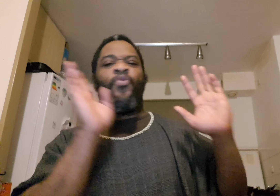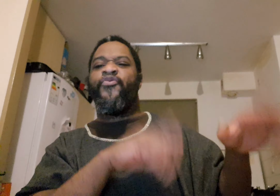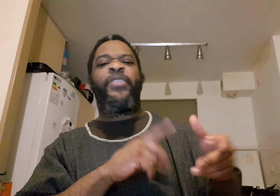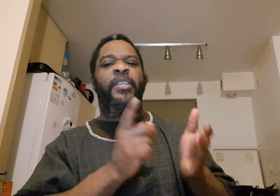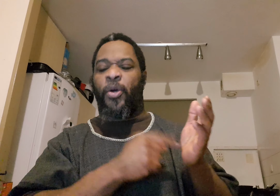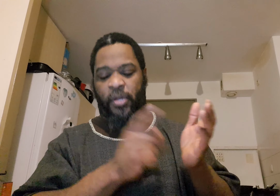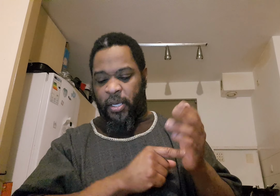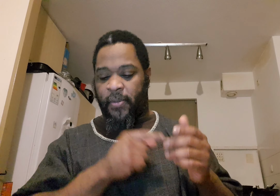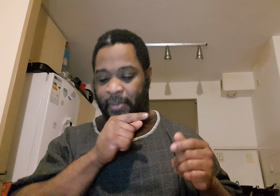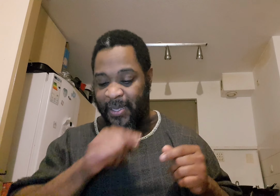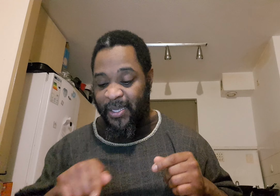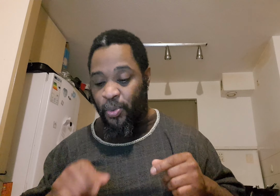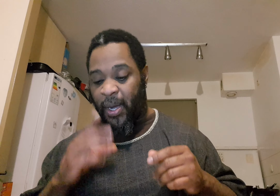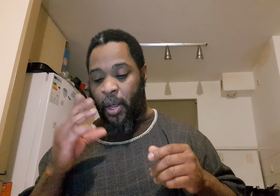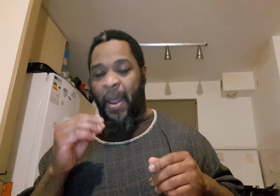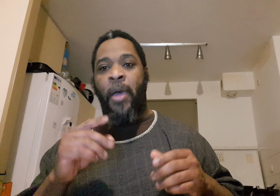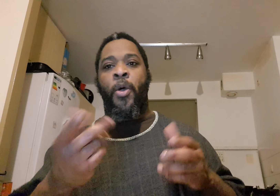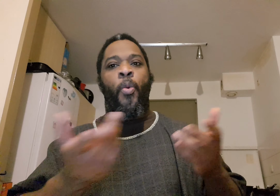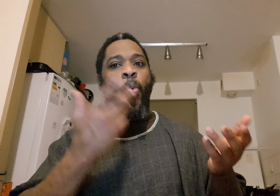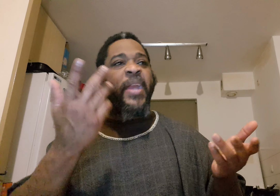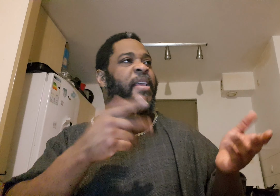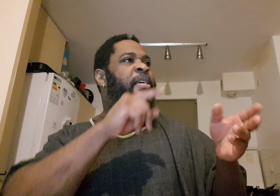who's not, this is what I about, when